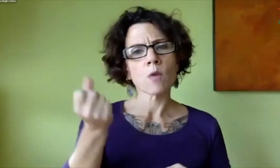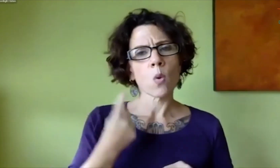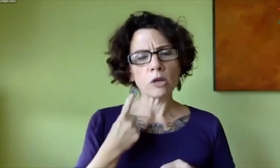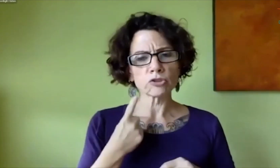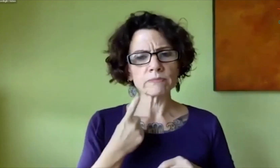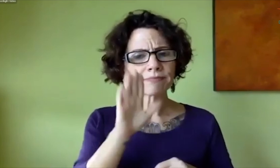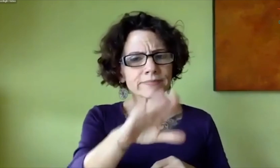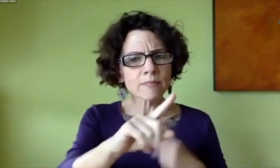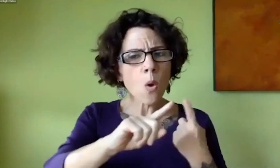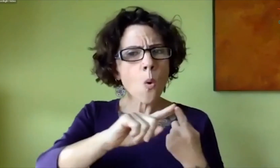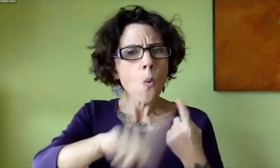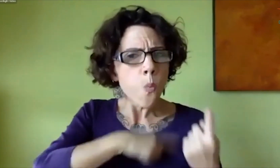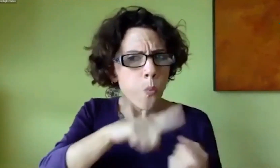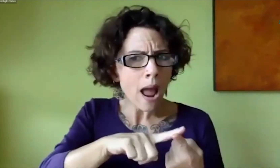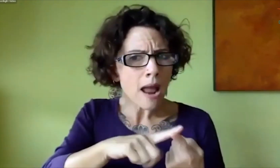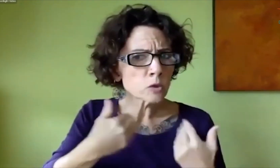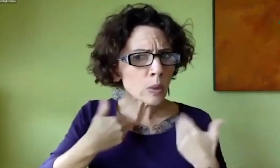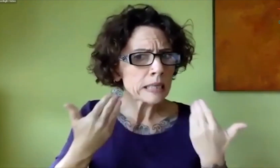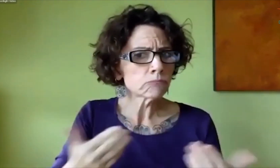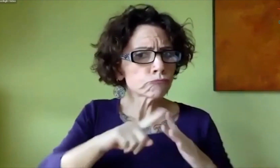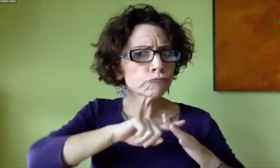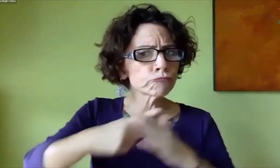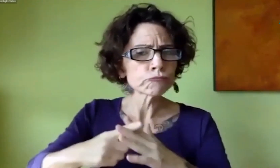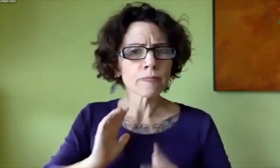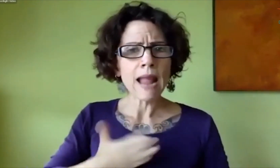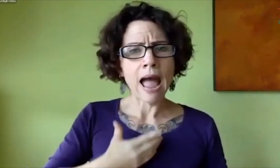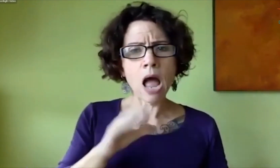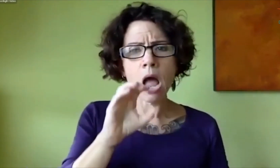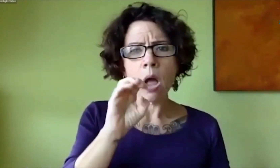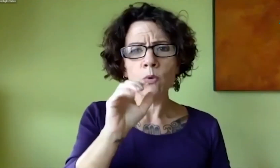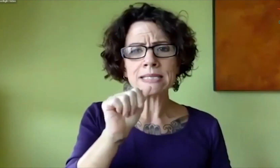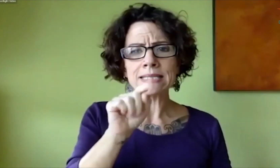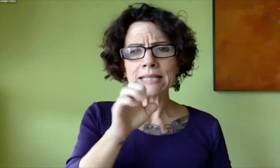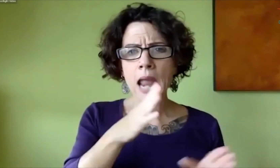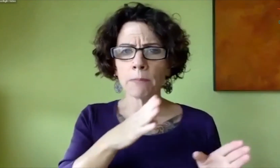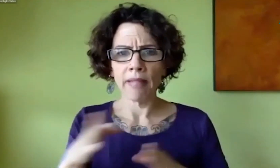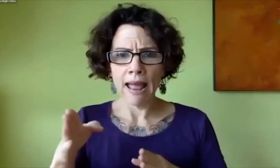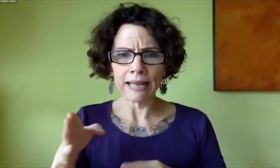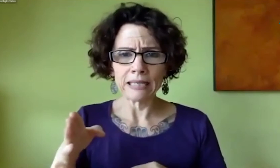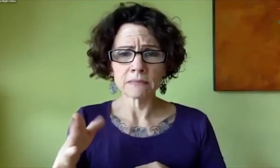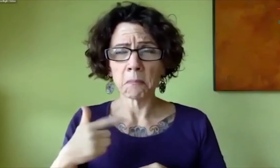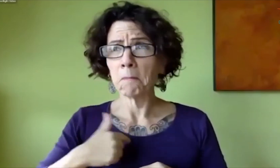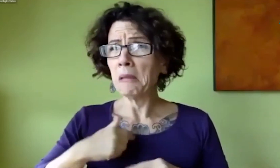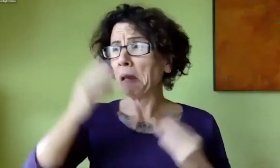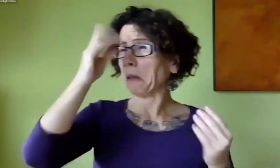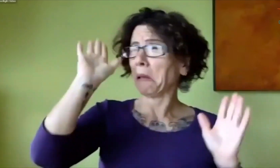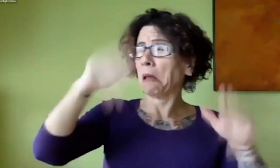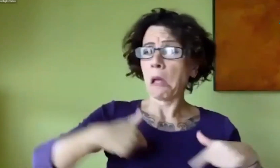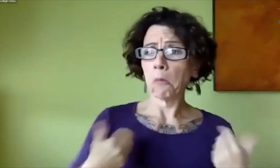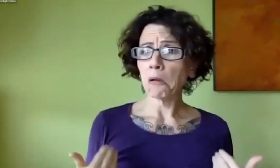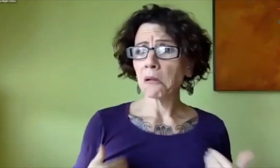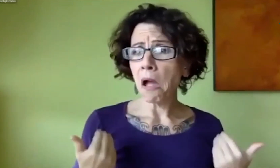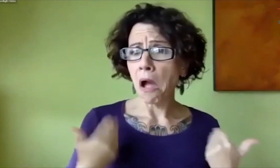I have another question here. When should I go ahead and start the estate planning? I